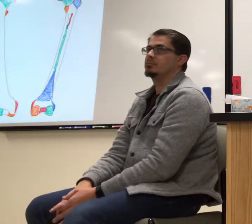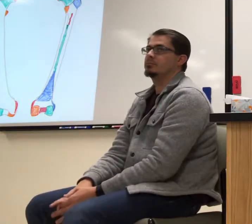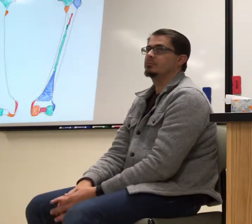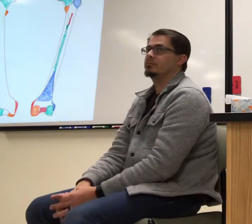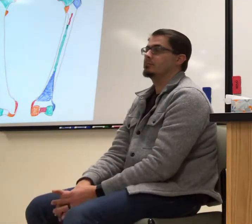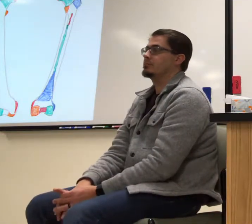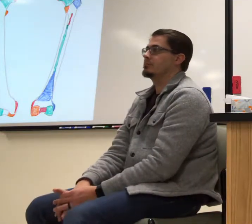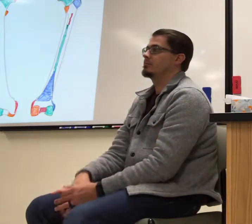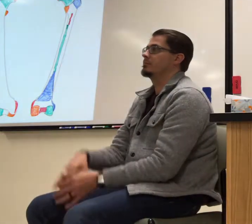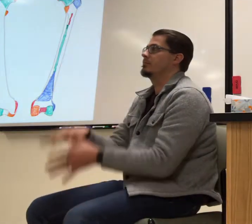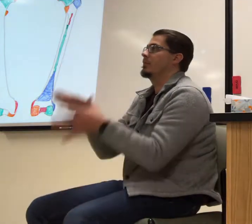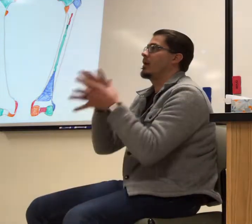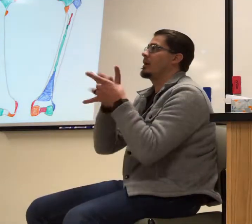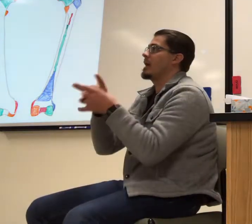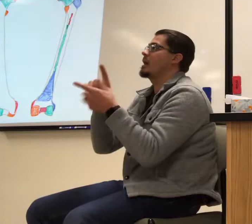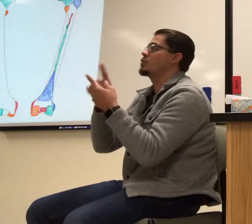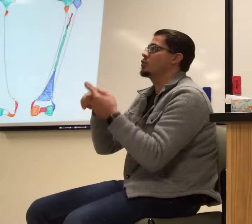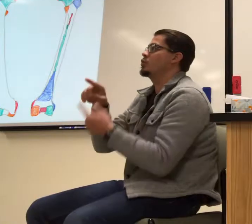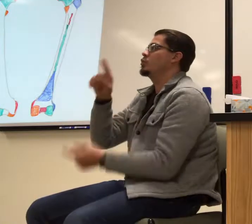attached to the epicondyles.